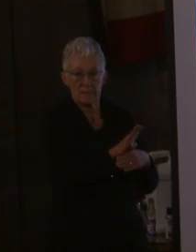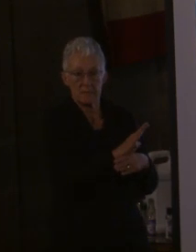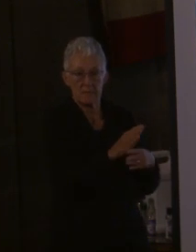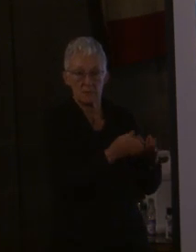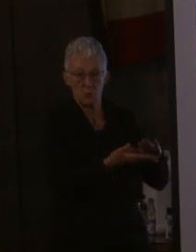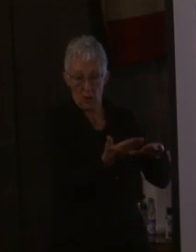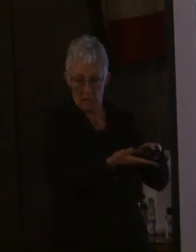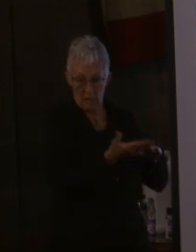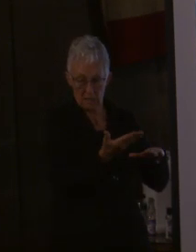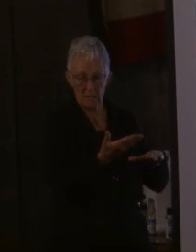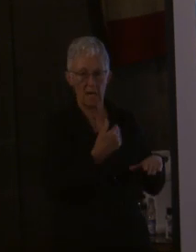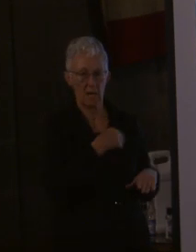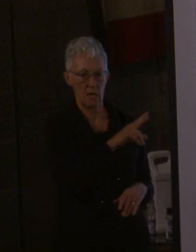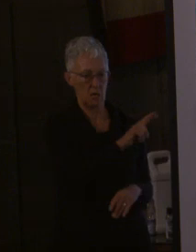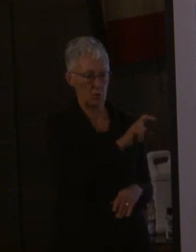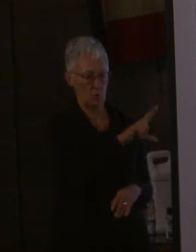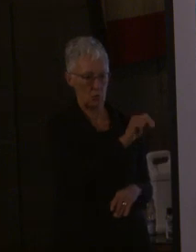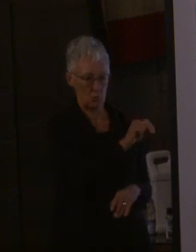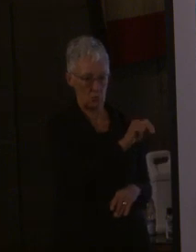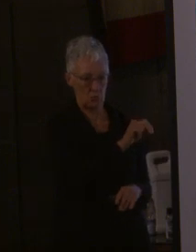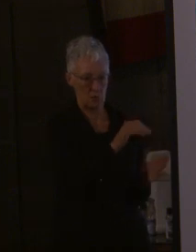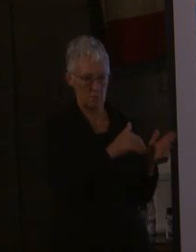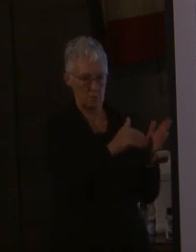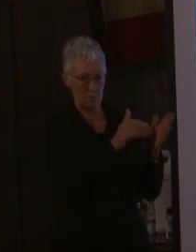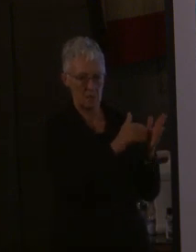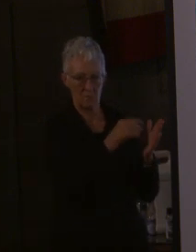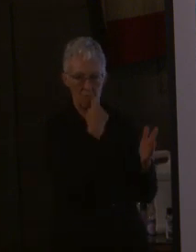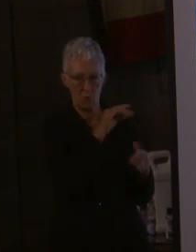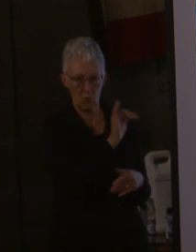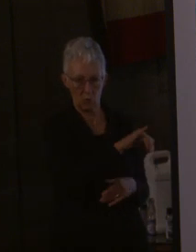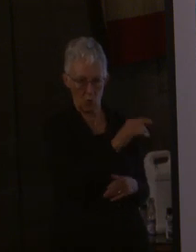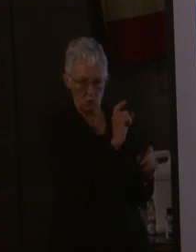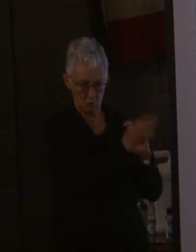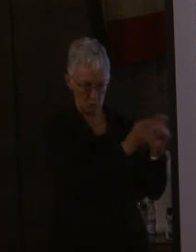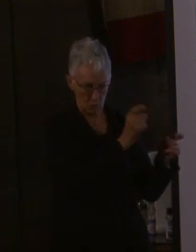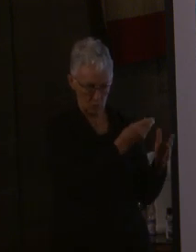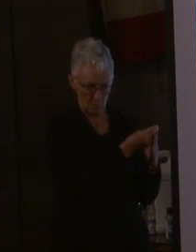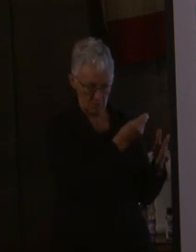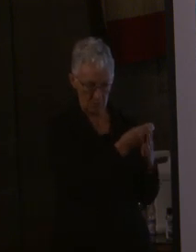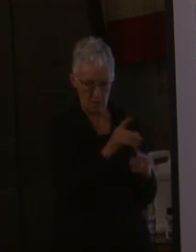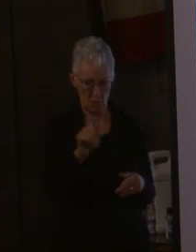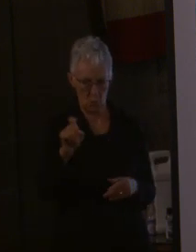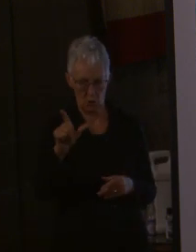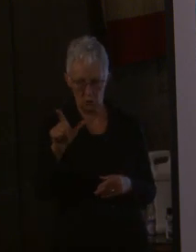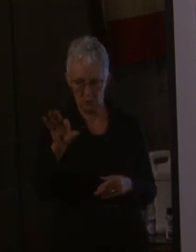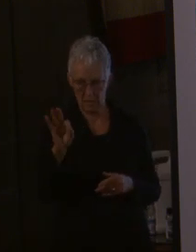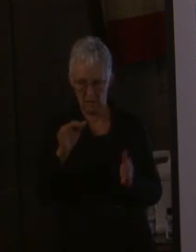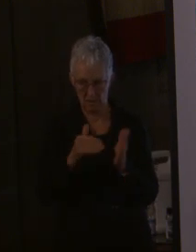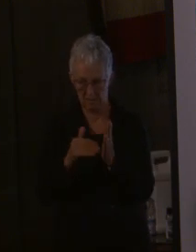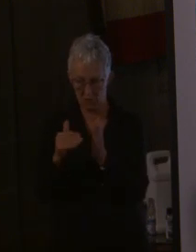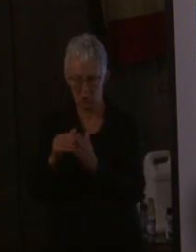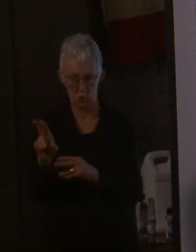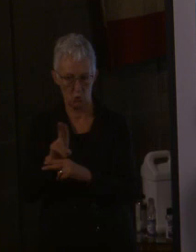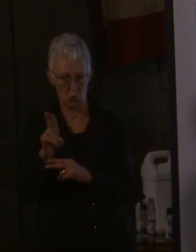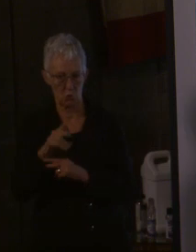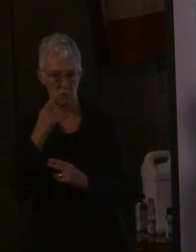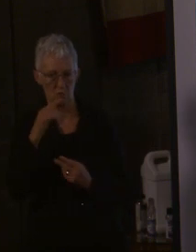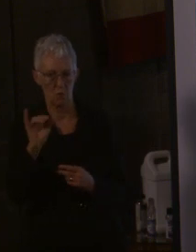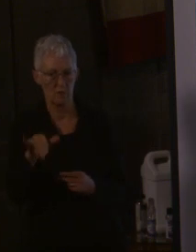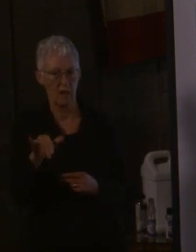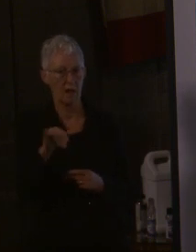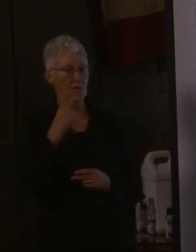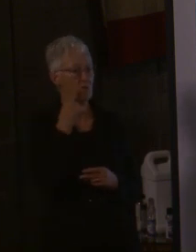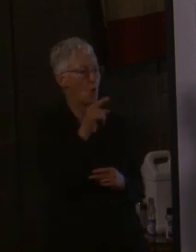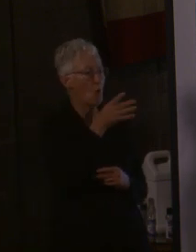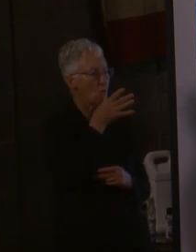mentioned the $230 million for the business stabilization grants, $129.5 million were utilized for that. For the livestock producers,